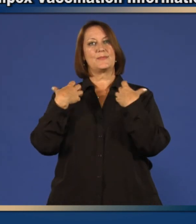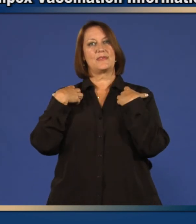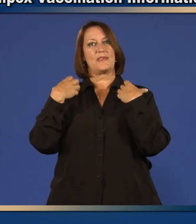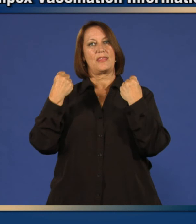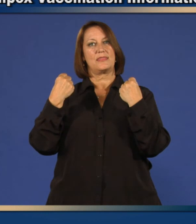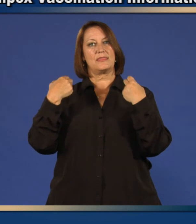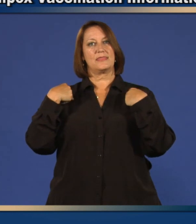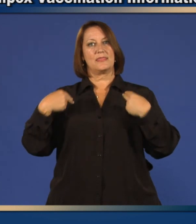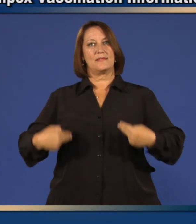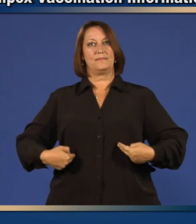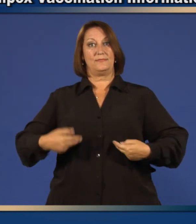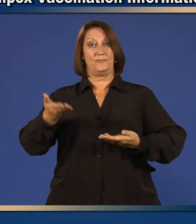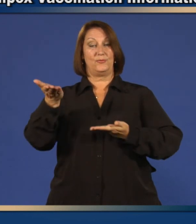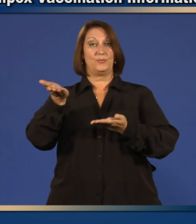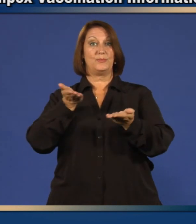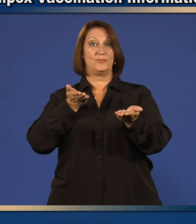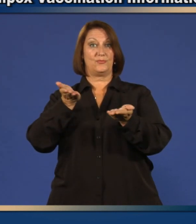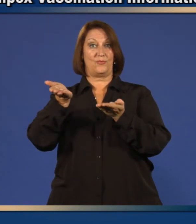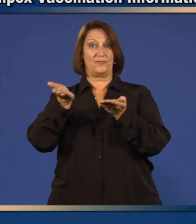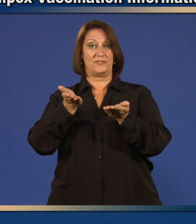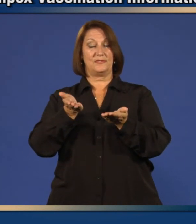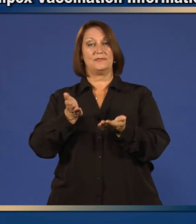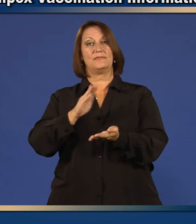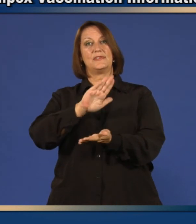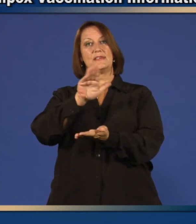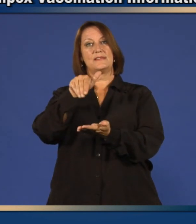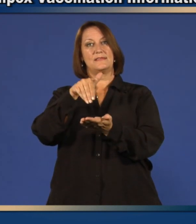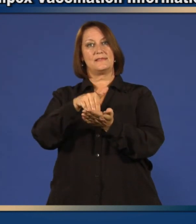Department of Health and Human Services,